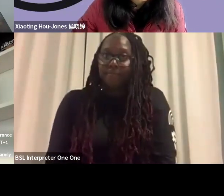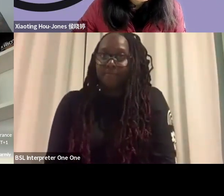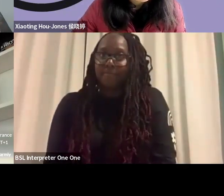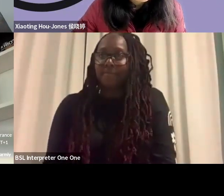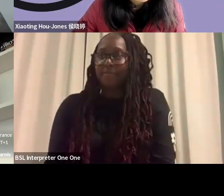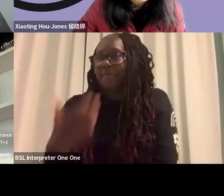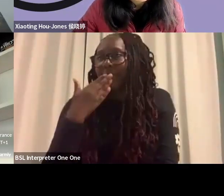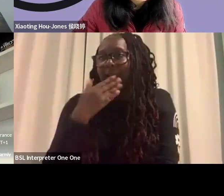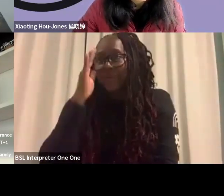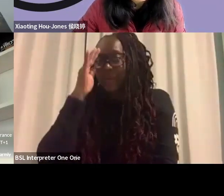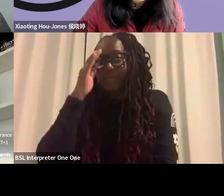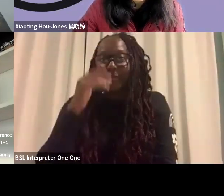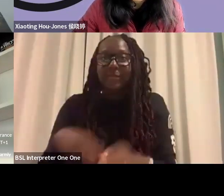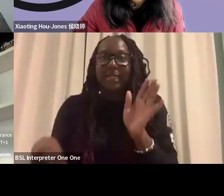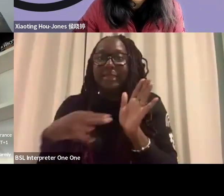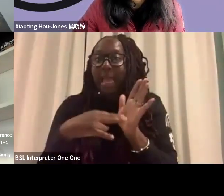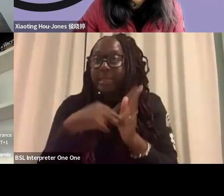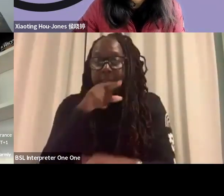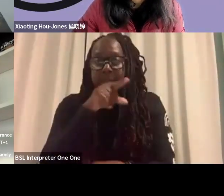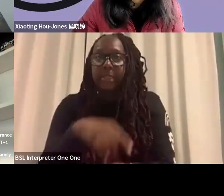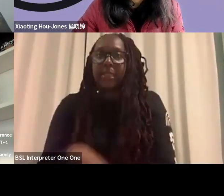Natalie. Yes, thank you.